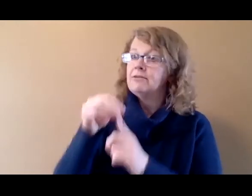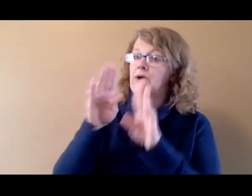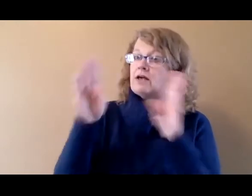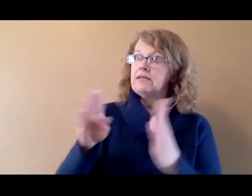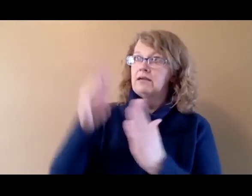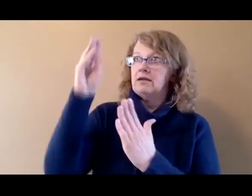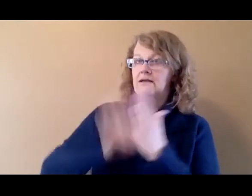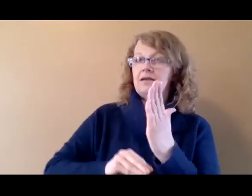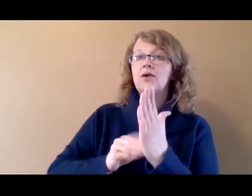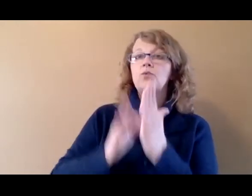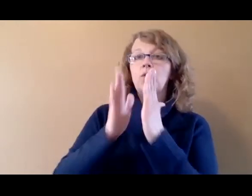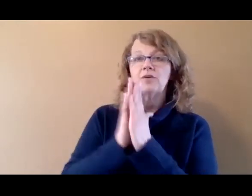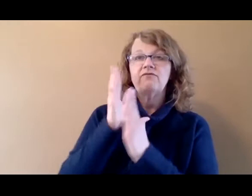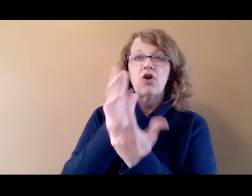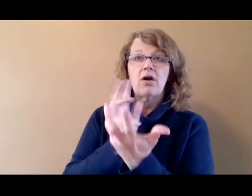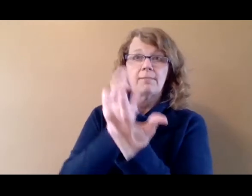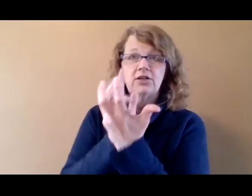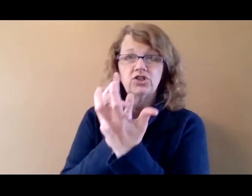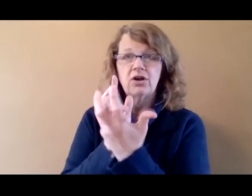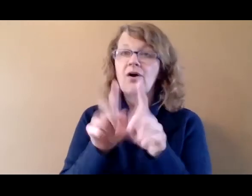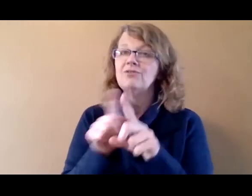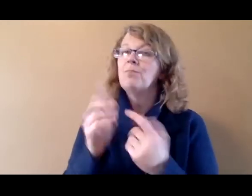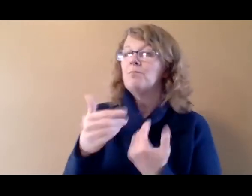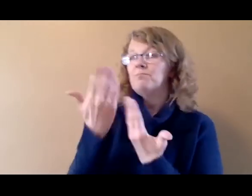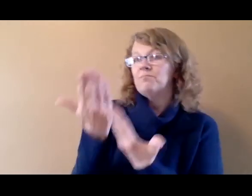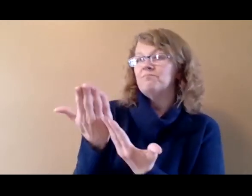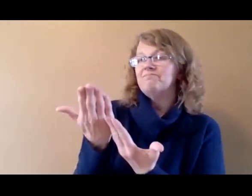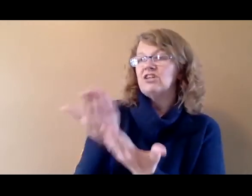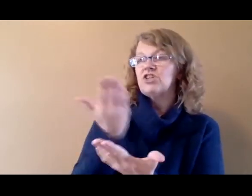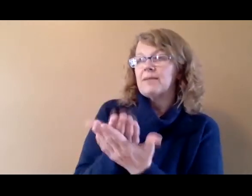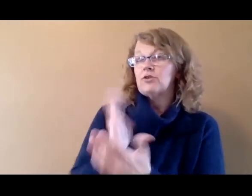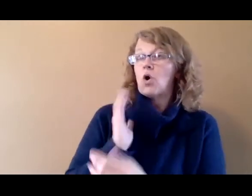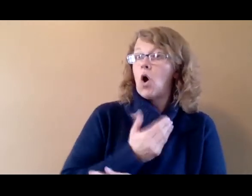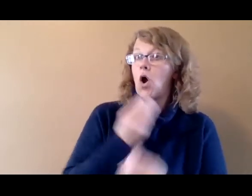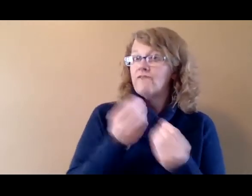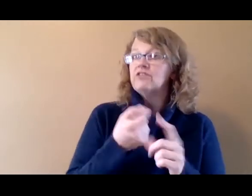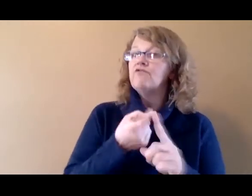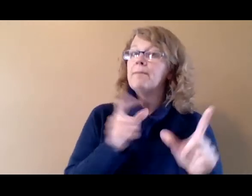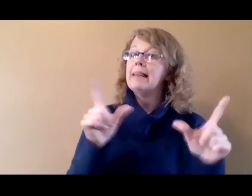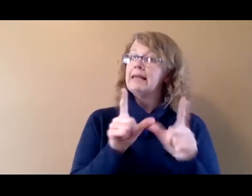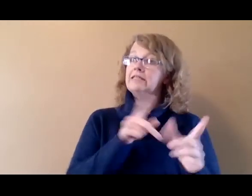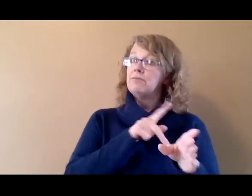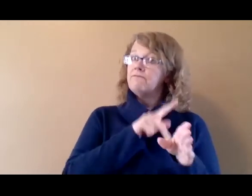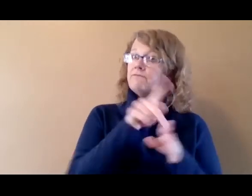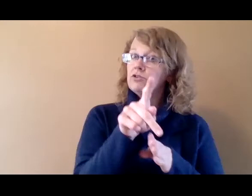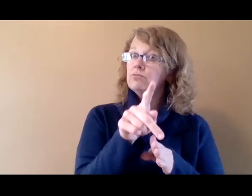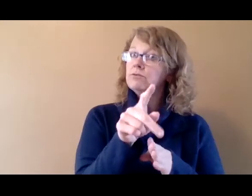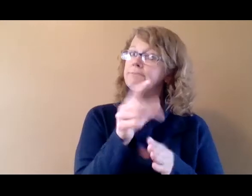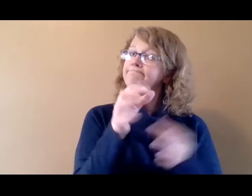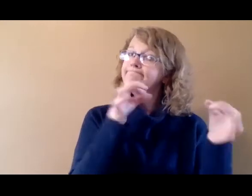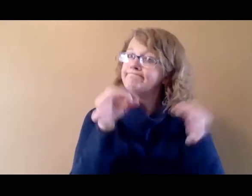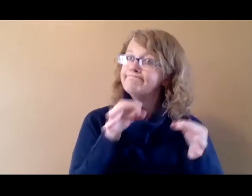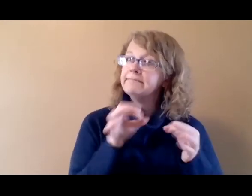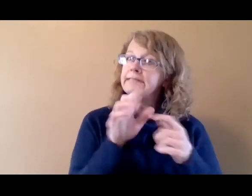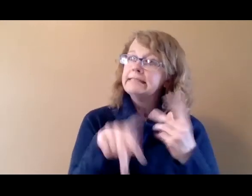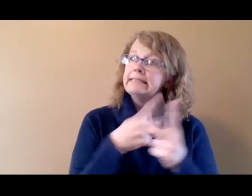form, and then you'll also provide documentation to our office from a licensed professional that indicates the type of accommodation